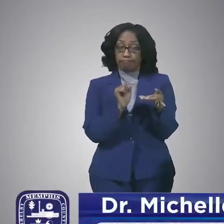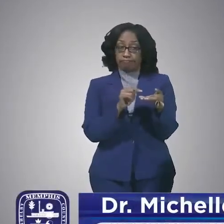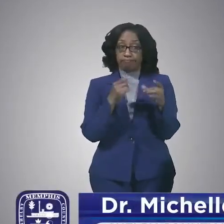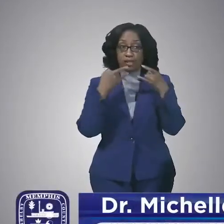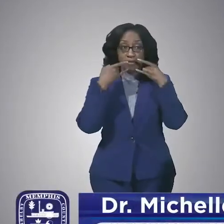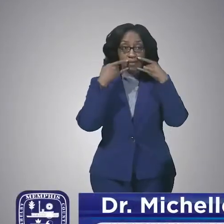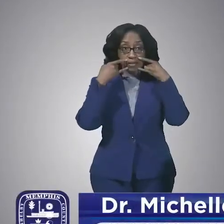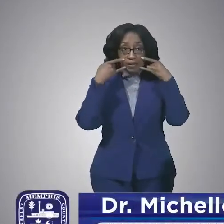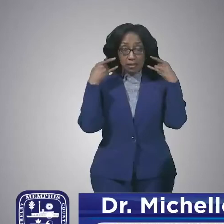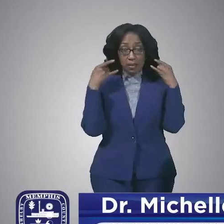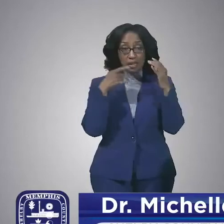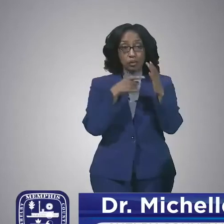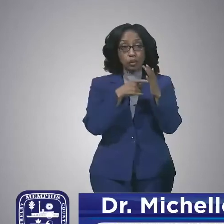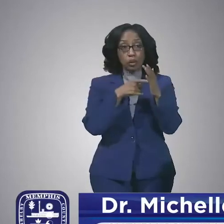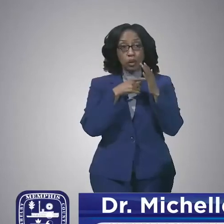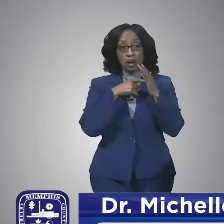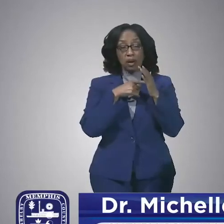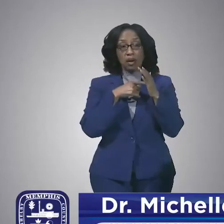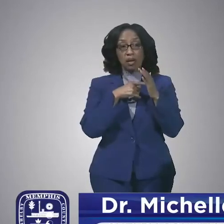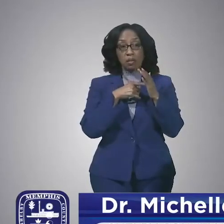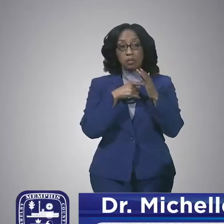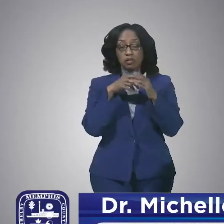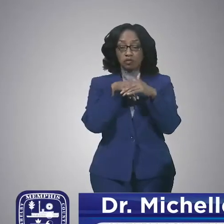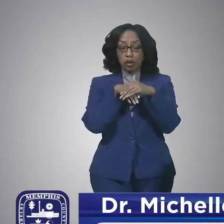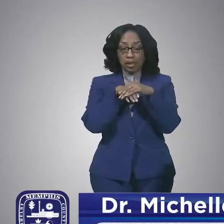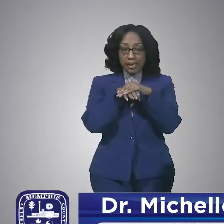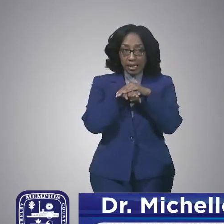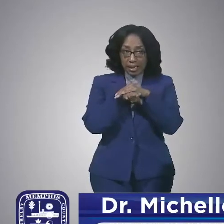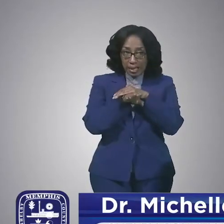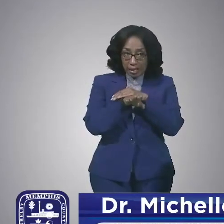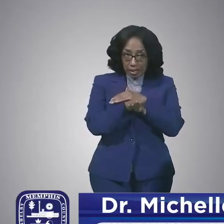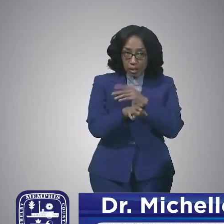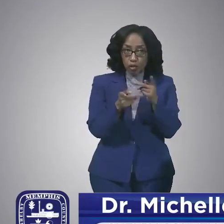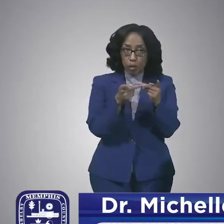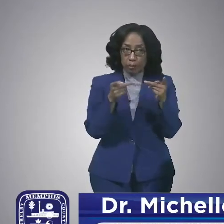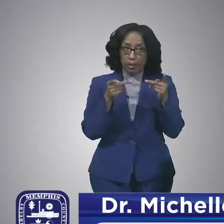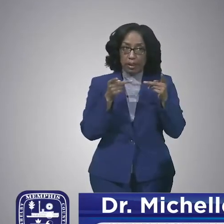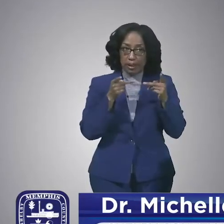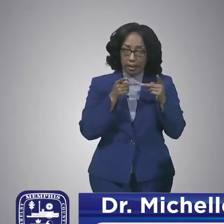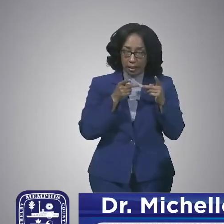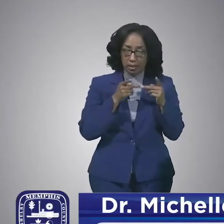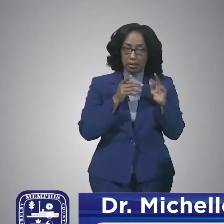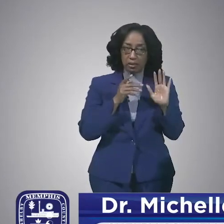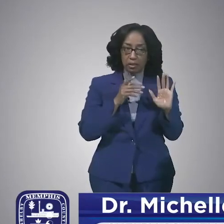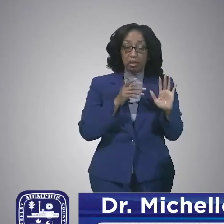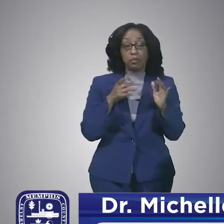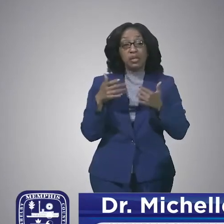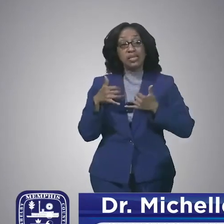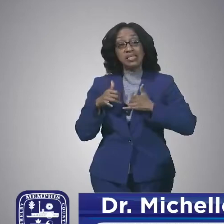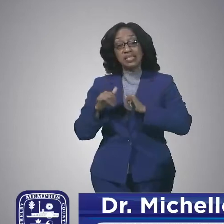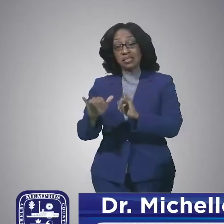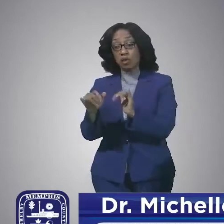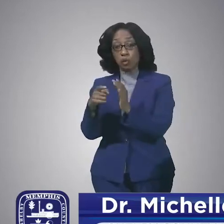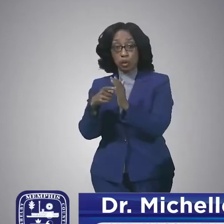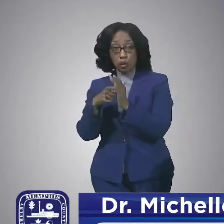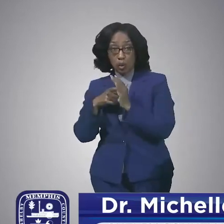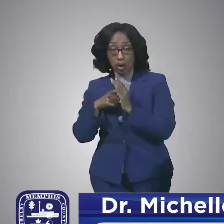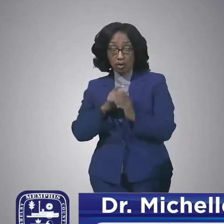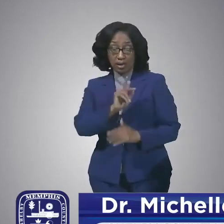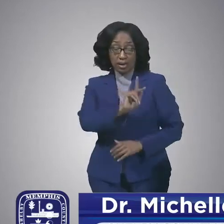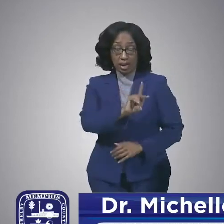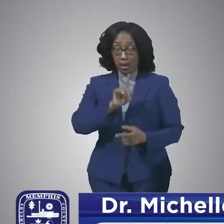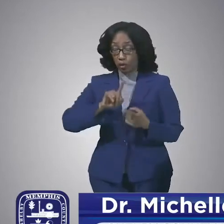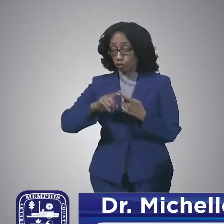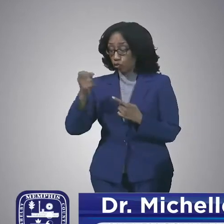mask requirement has only been dropped in indoor public spaces. Let me be clear about that. Masking is still required in our K through